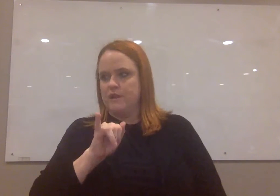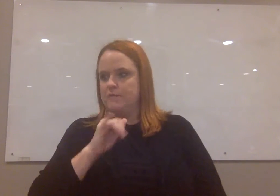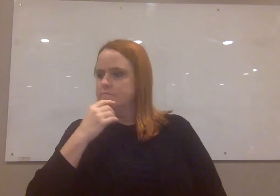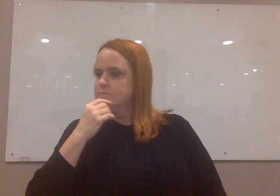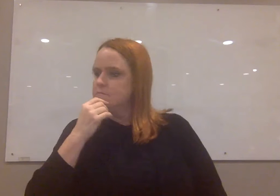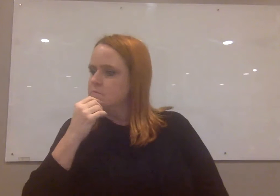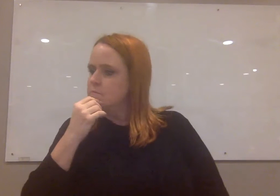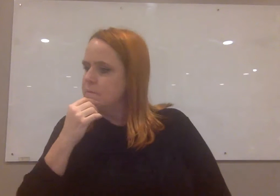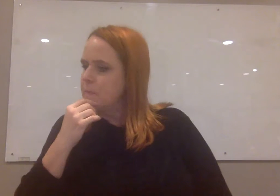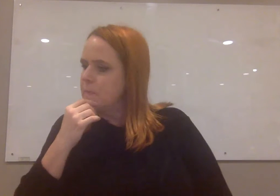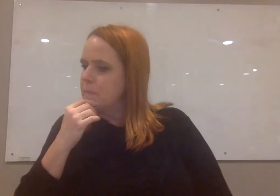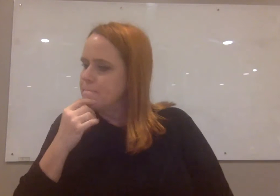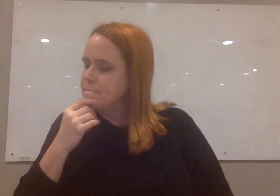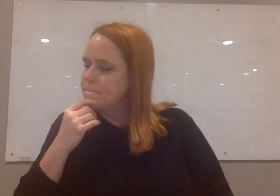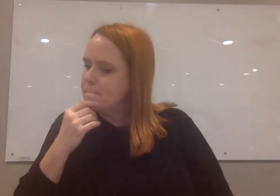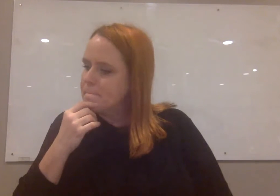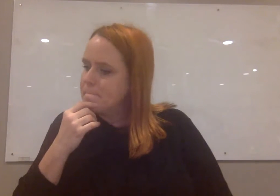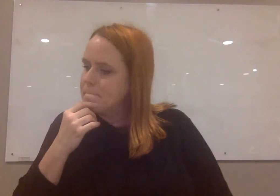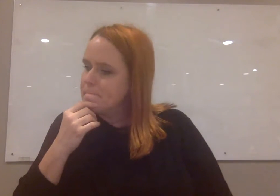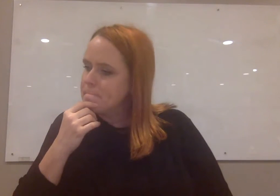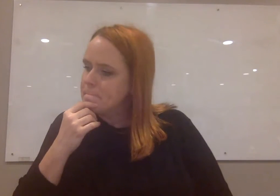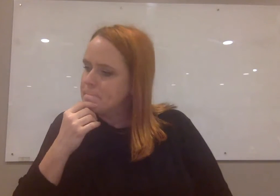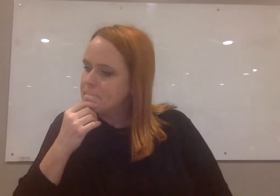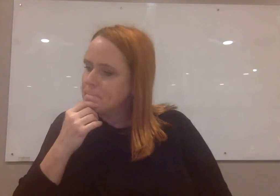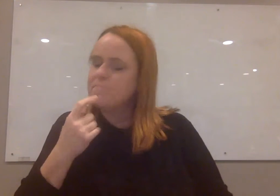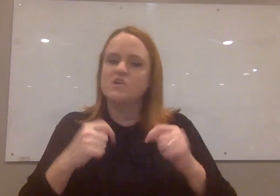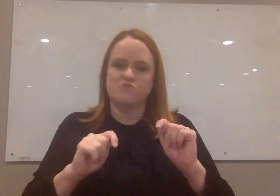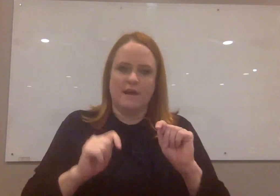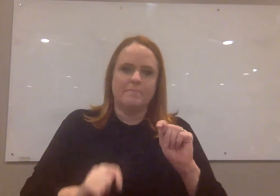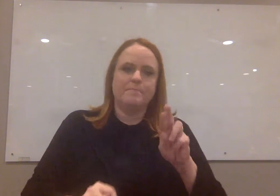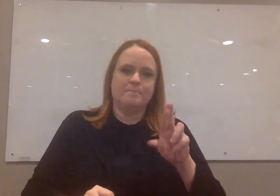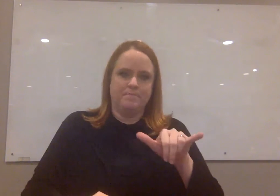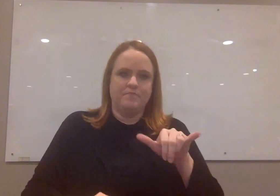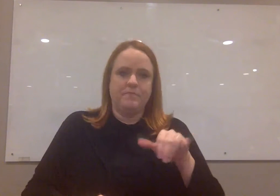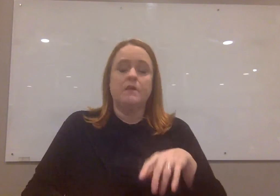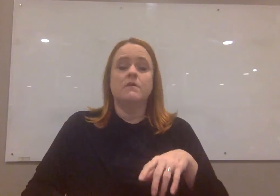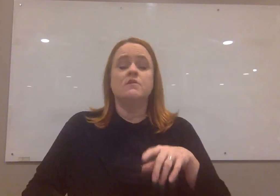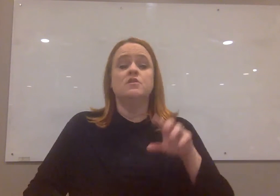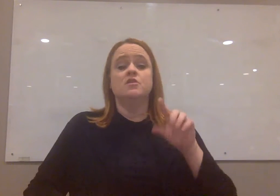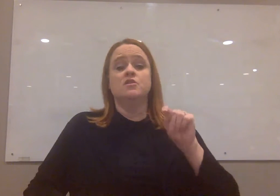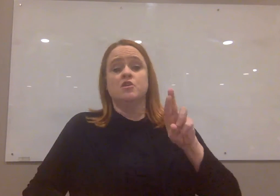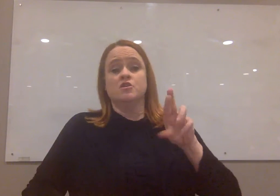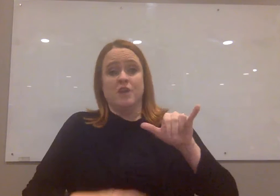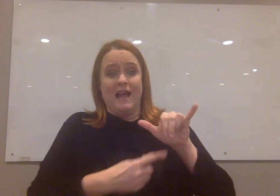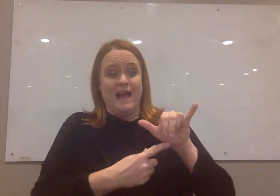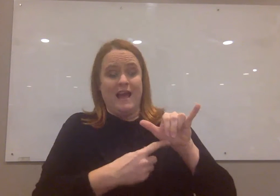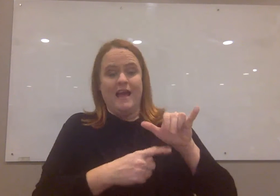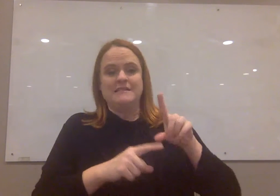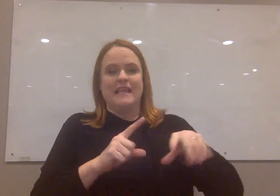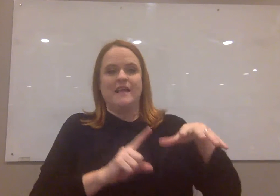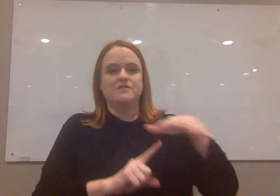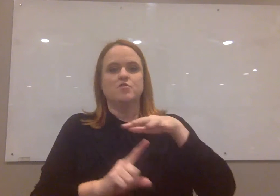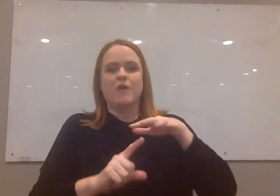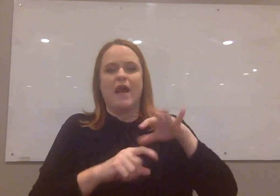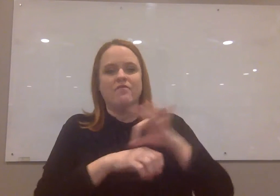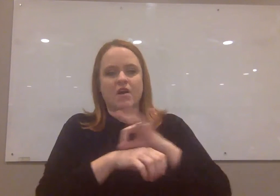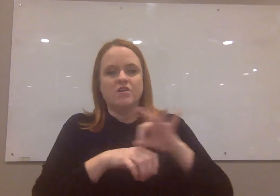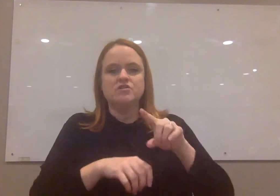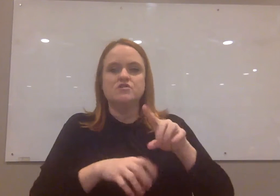This also means that tries can't surround functions that you want to be tail calls because the try itself is the tail call